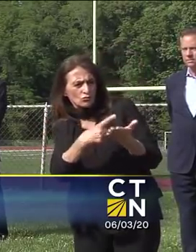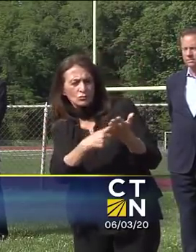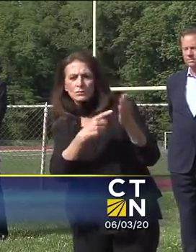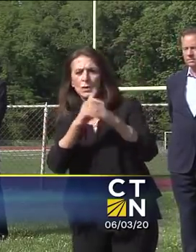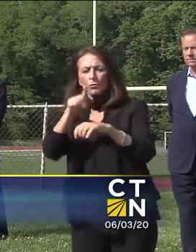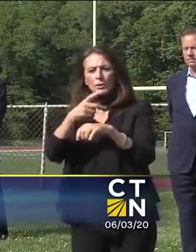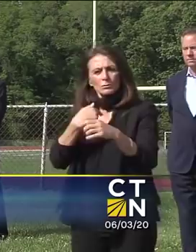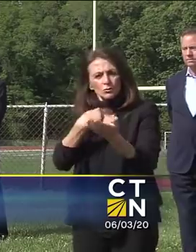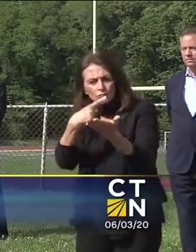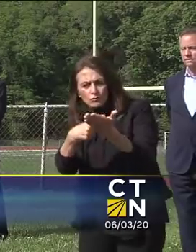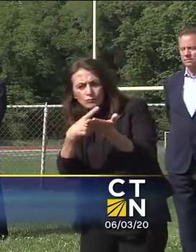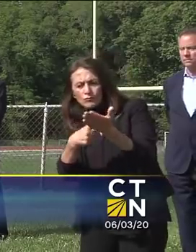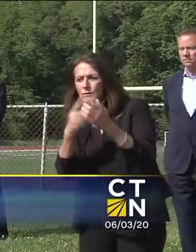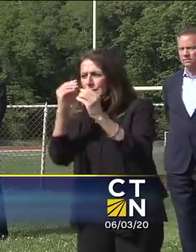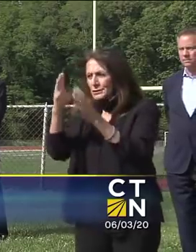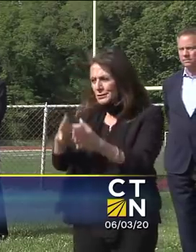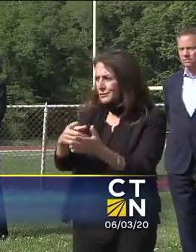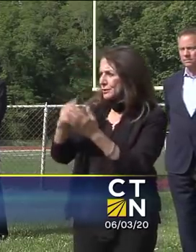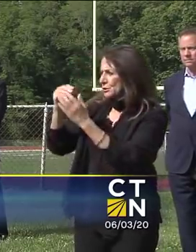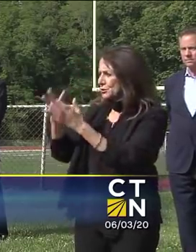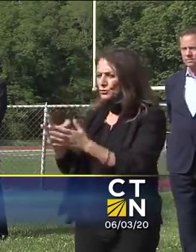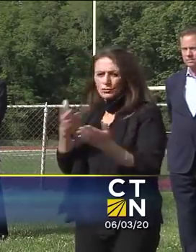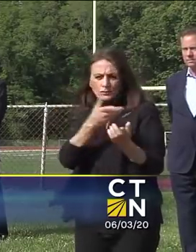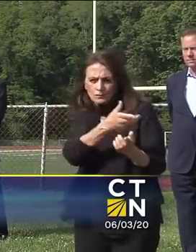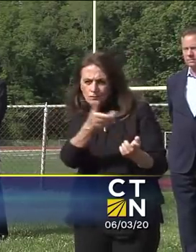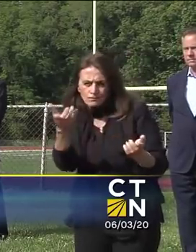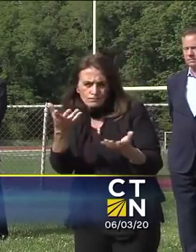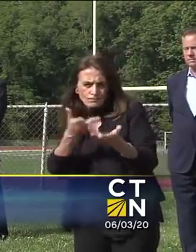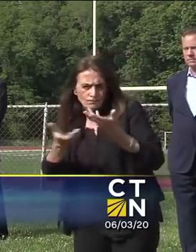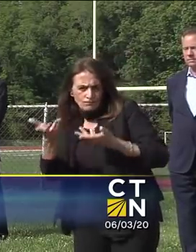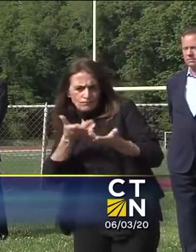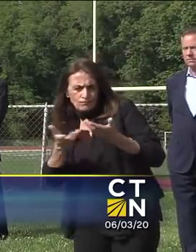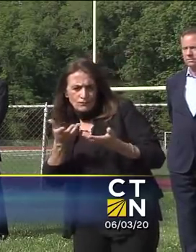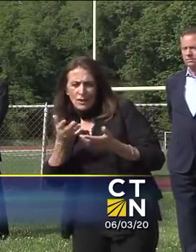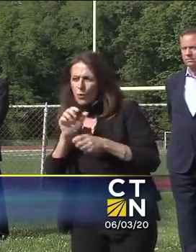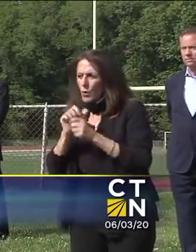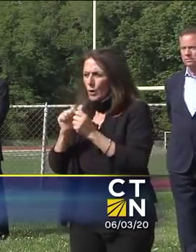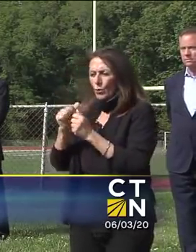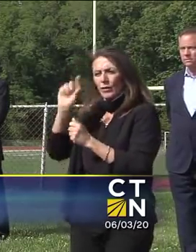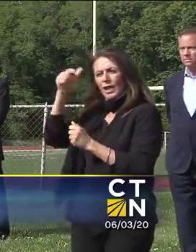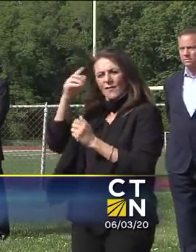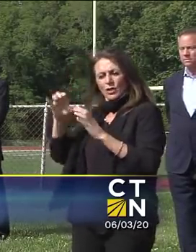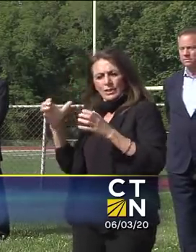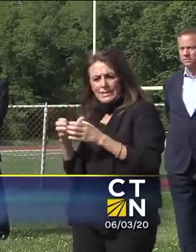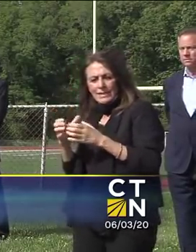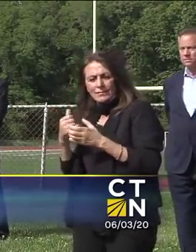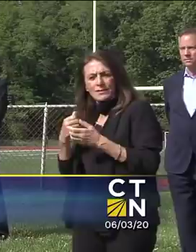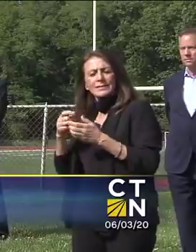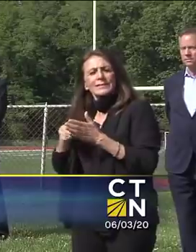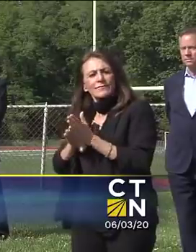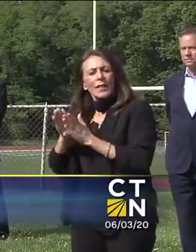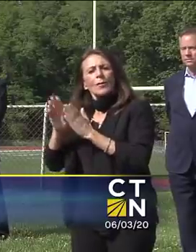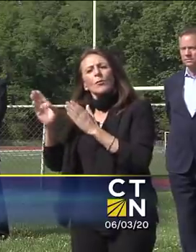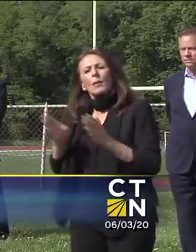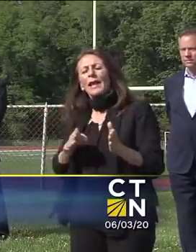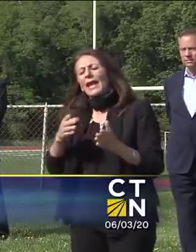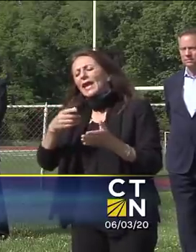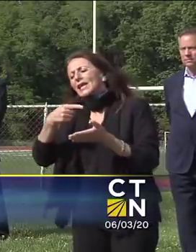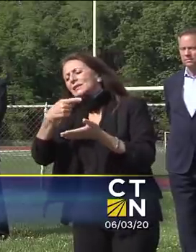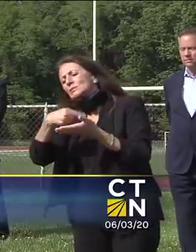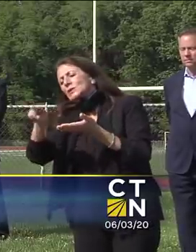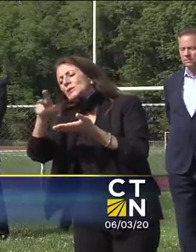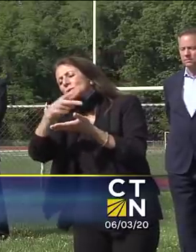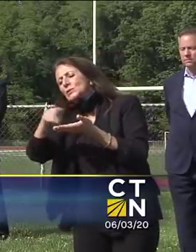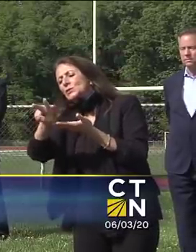principals, teachers, students to make that decision, and working with the governor's team to try to have a plan ready within the next couple of weeks of